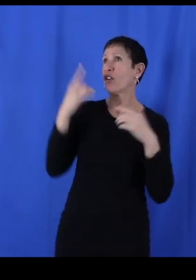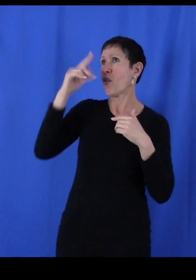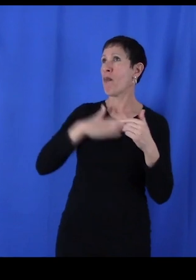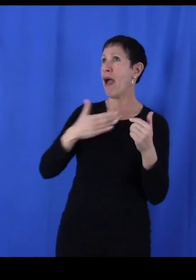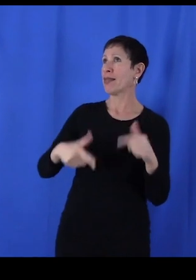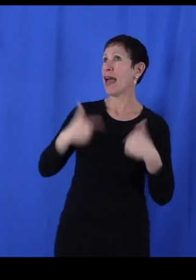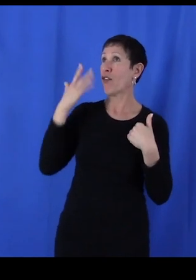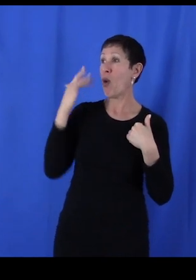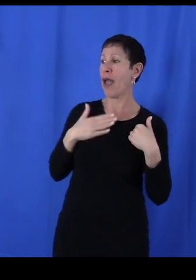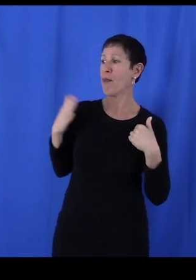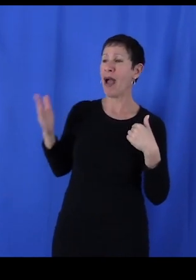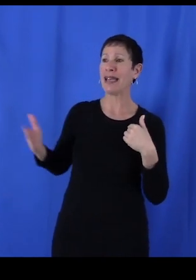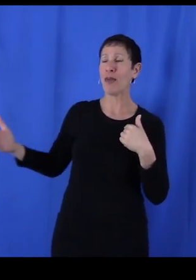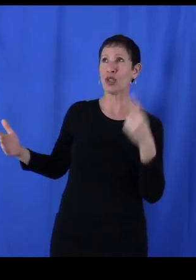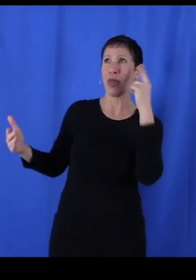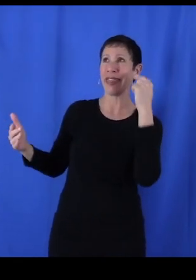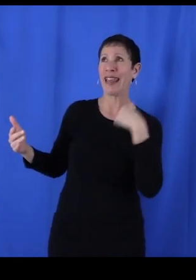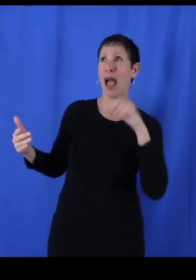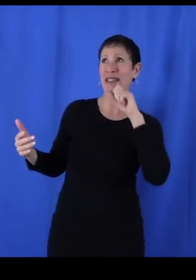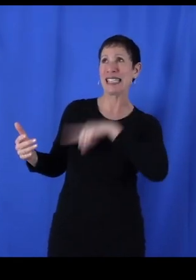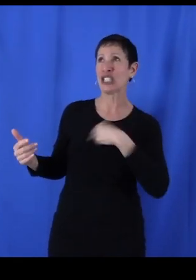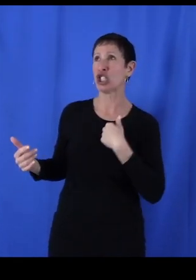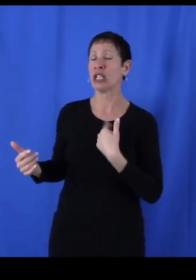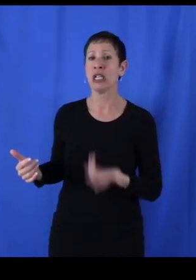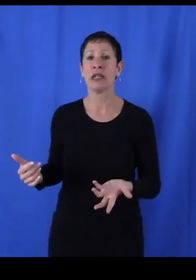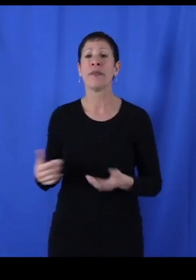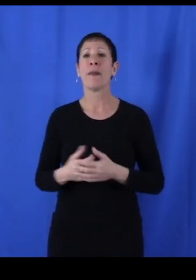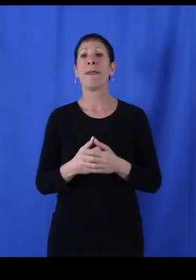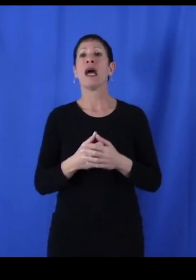feared for his life because his neighbors would think he was a snitch.